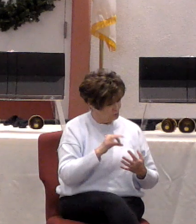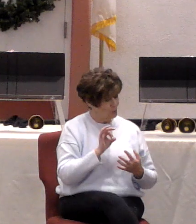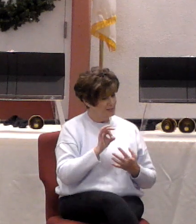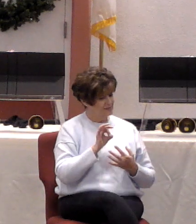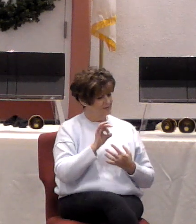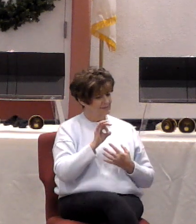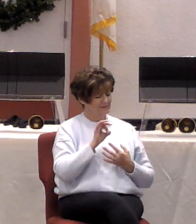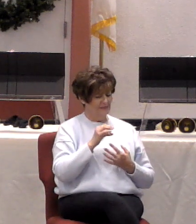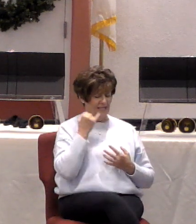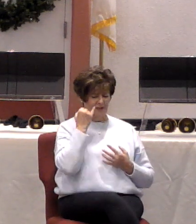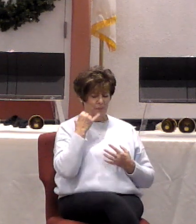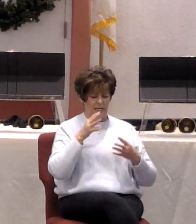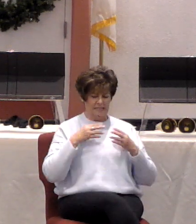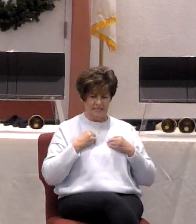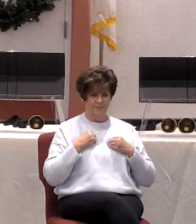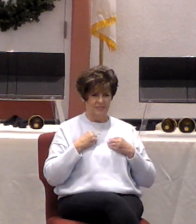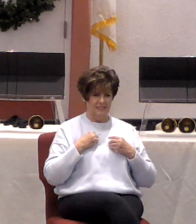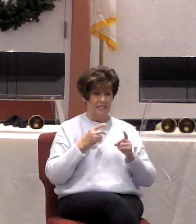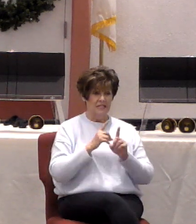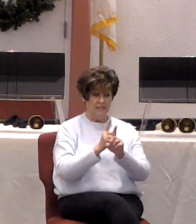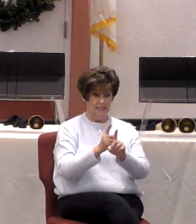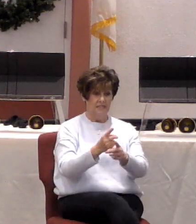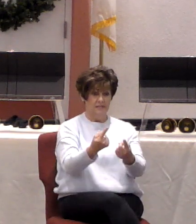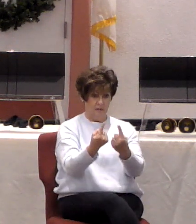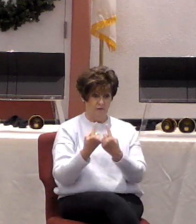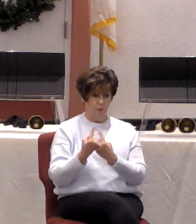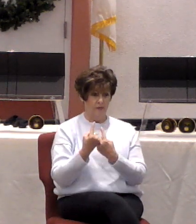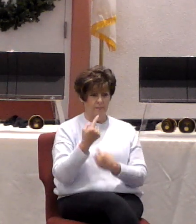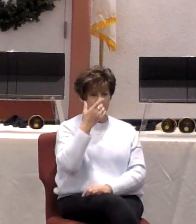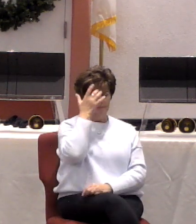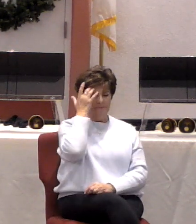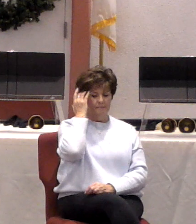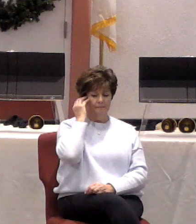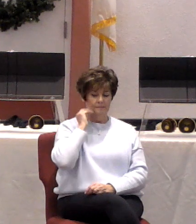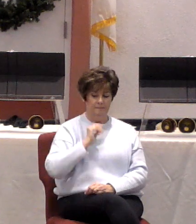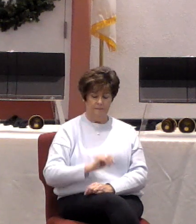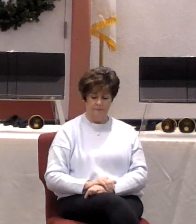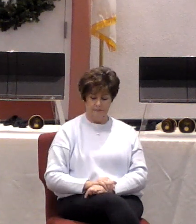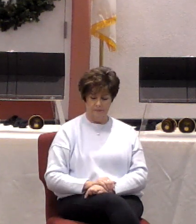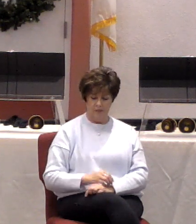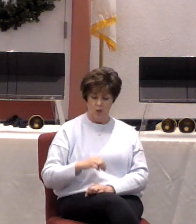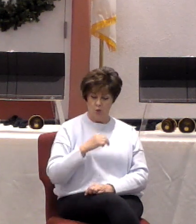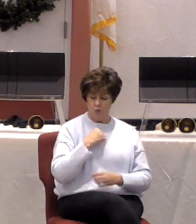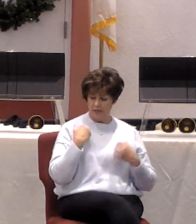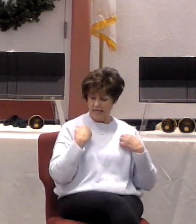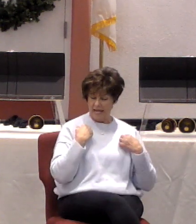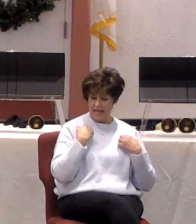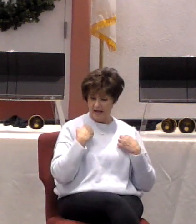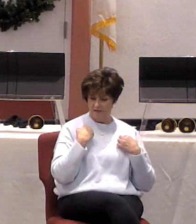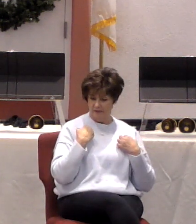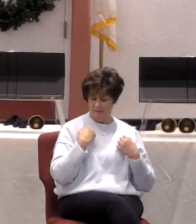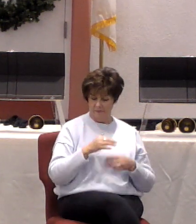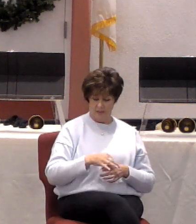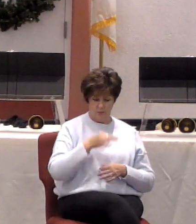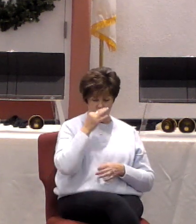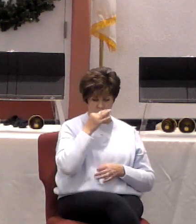I'm going to have the deacons come forward at this point in time. And as they do, we're going to take this Lord's Supper, remembering what Christ did for